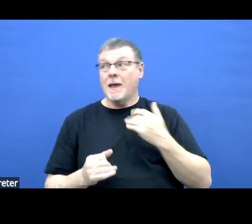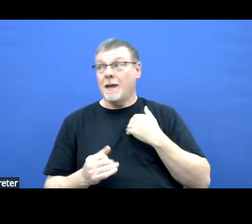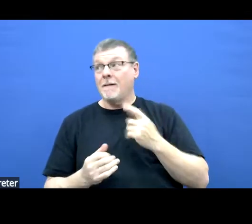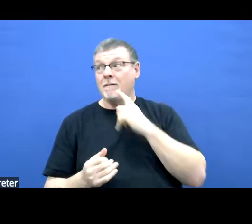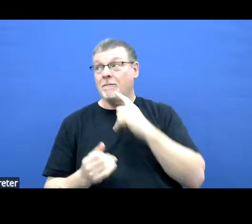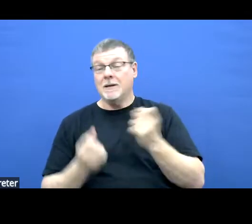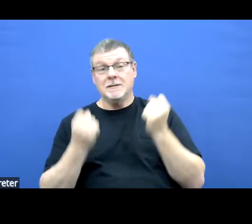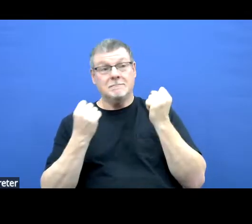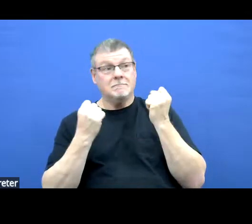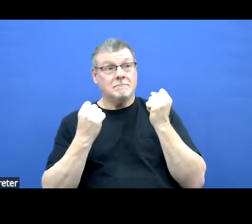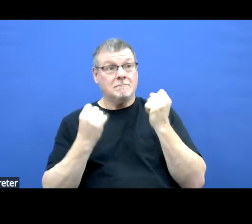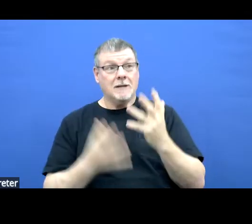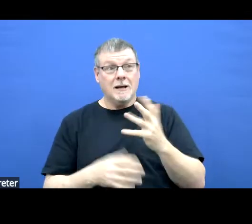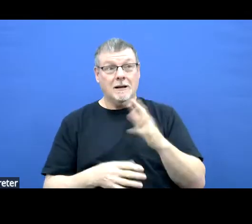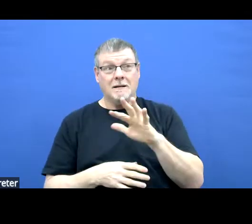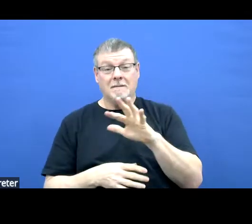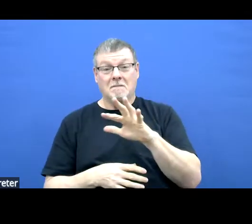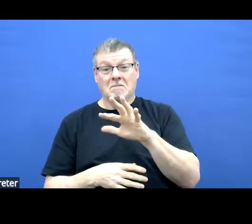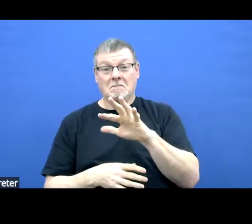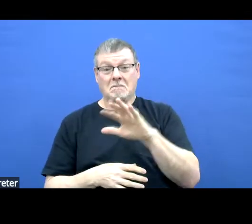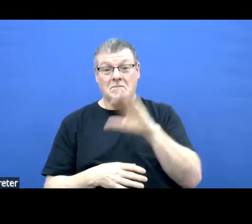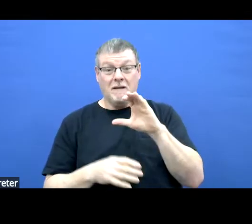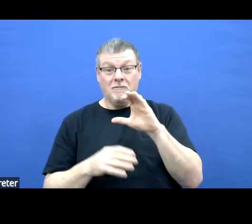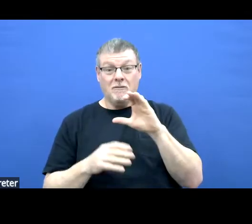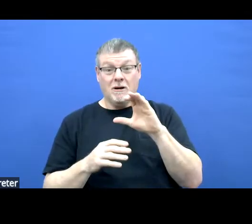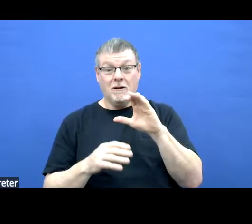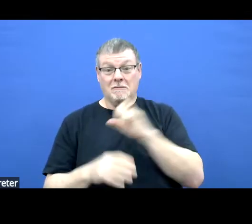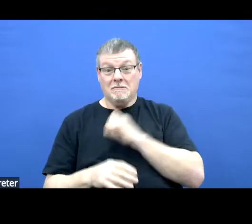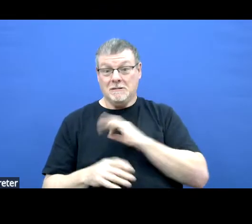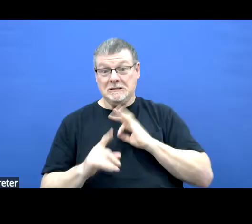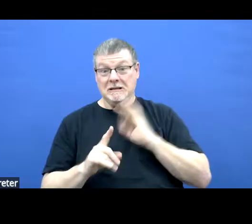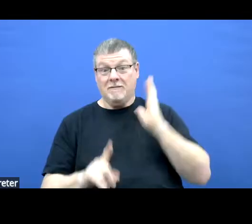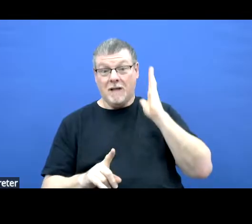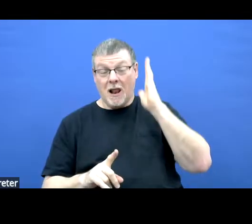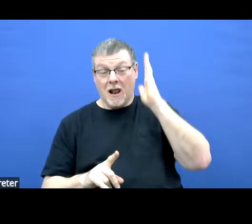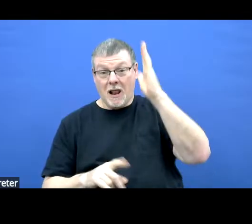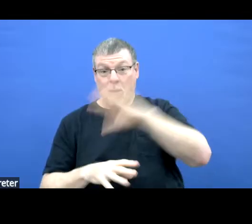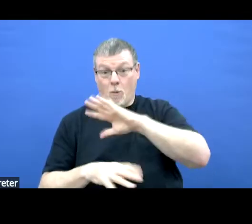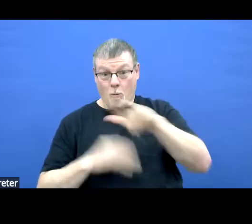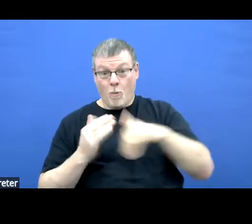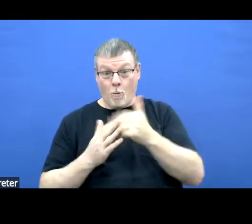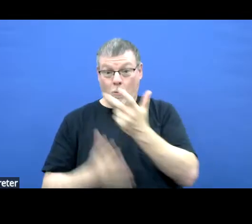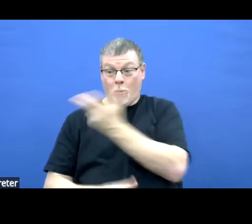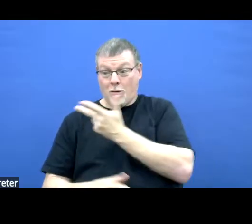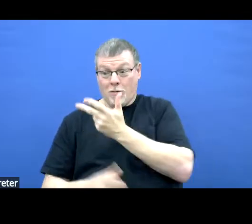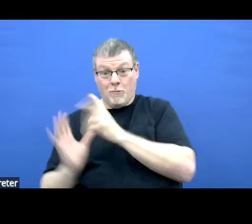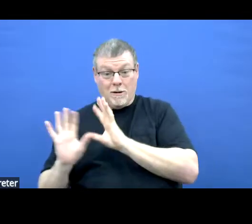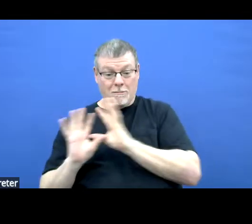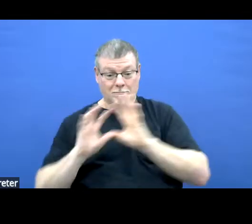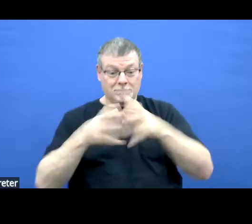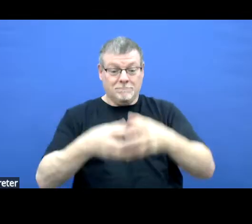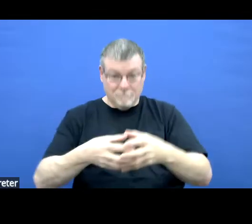as 500 staff in the future when we get all three buildings.